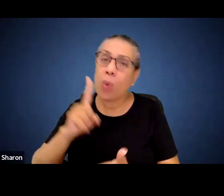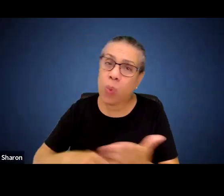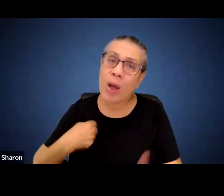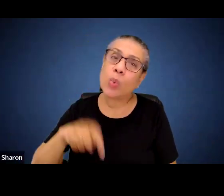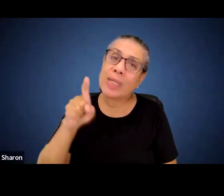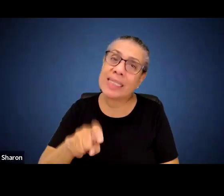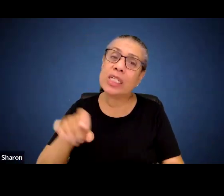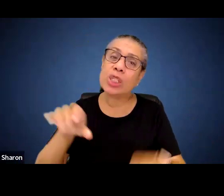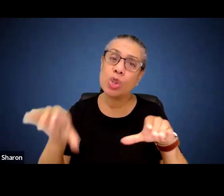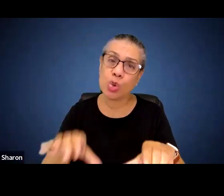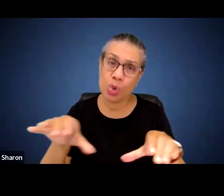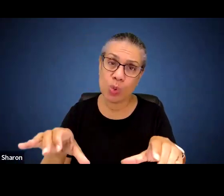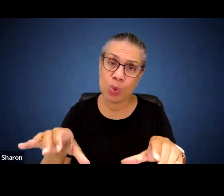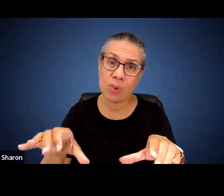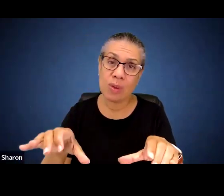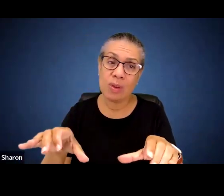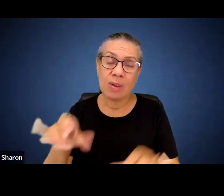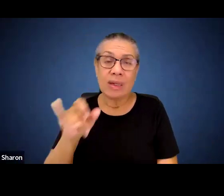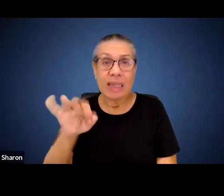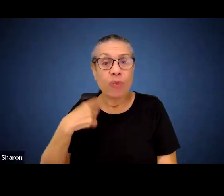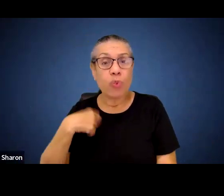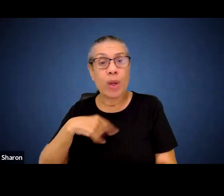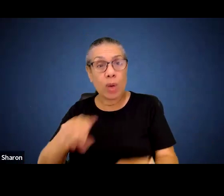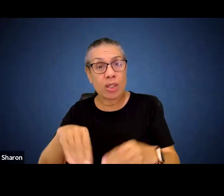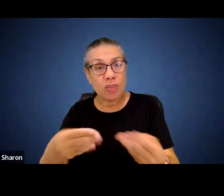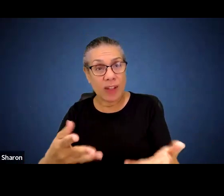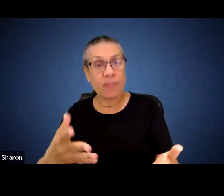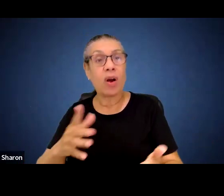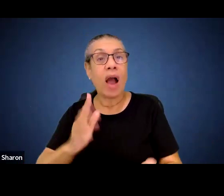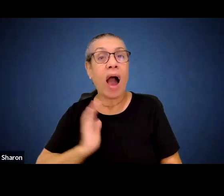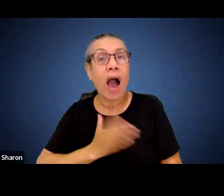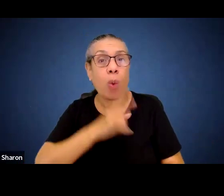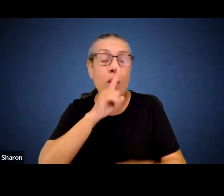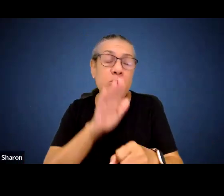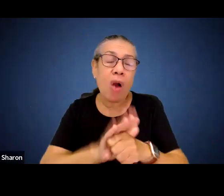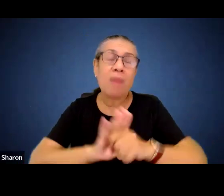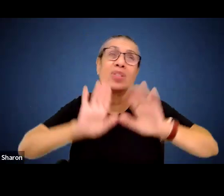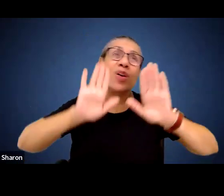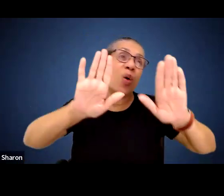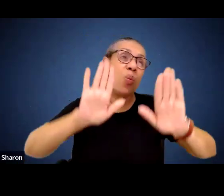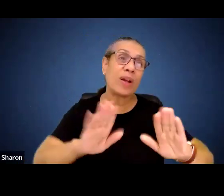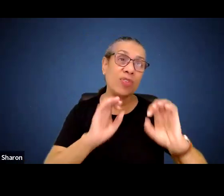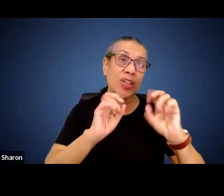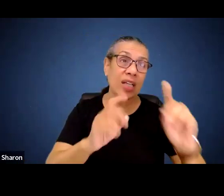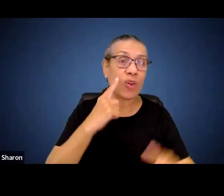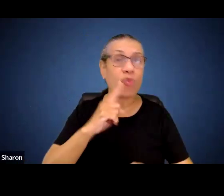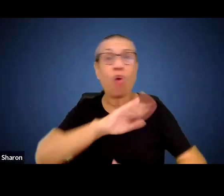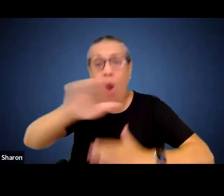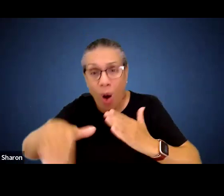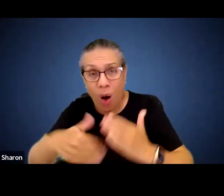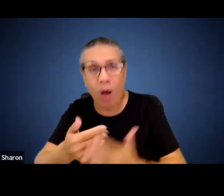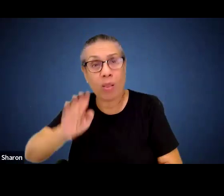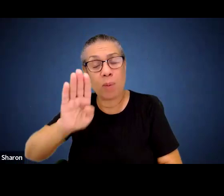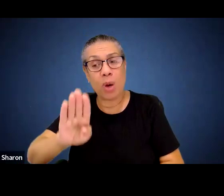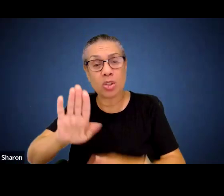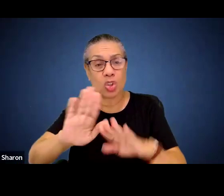to be doing if we're going to deliver the promise of a wonderful education to Boston's children?